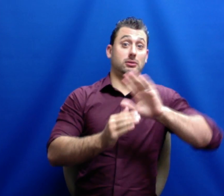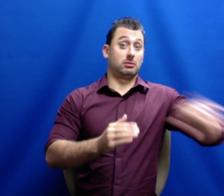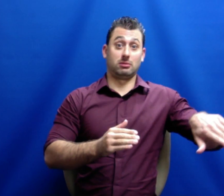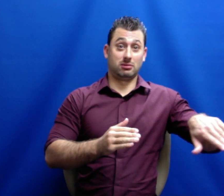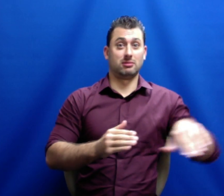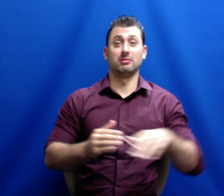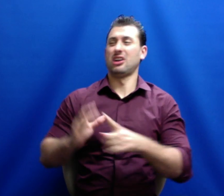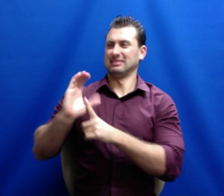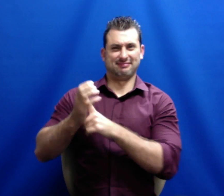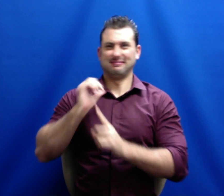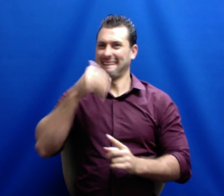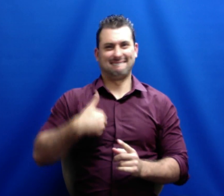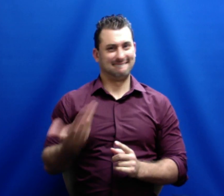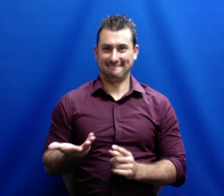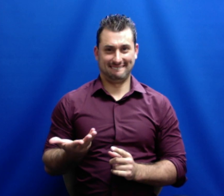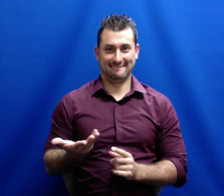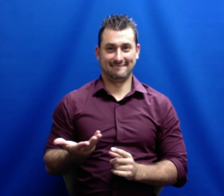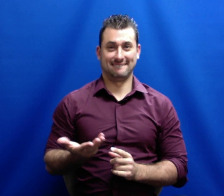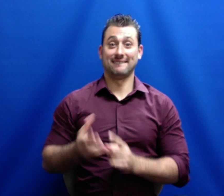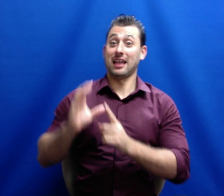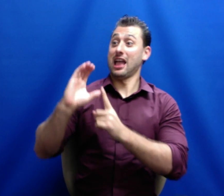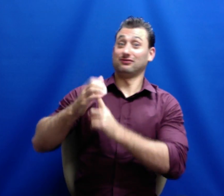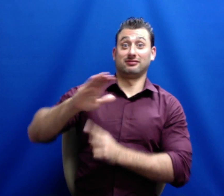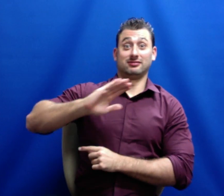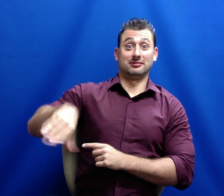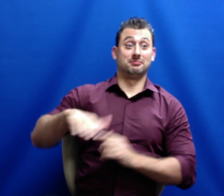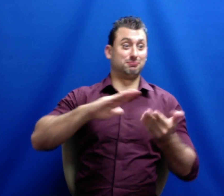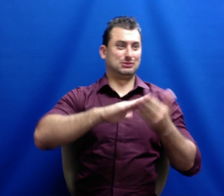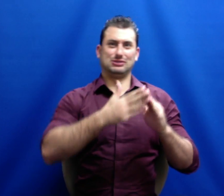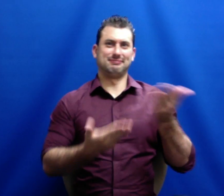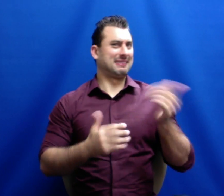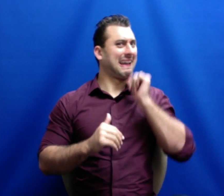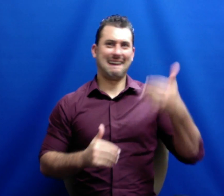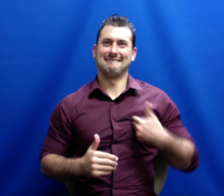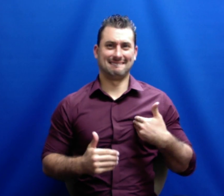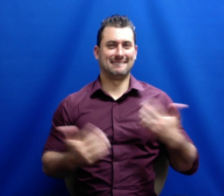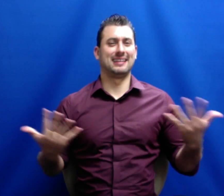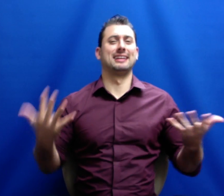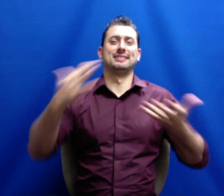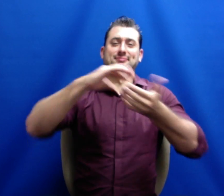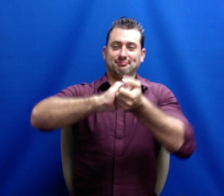culture. Without a culture, you can't have a community. They go hand in hand, they are